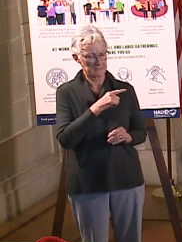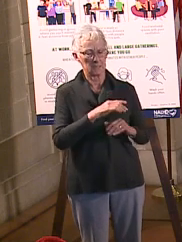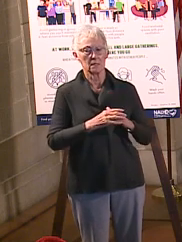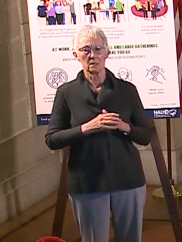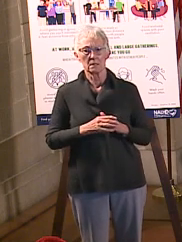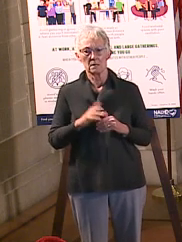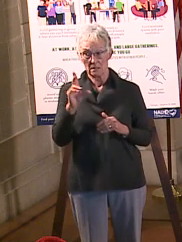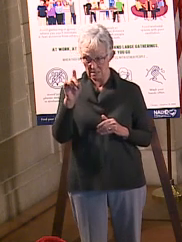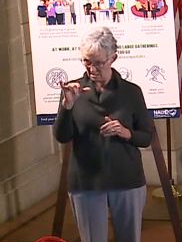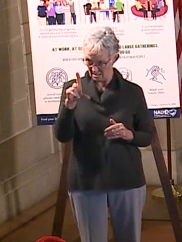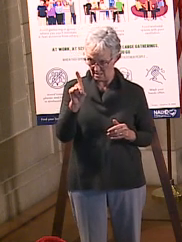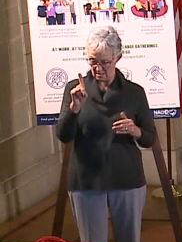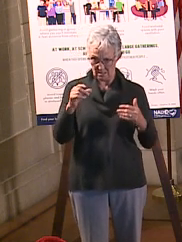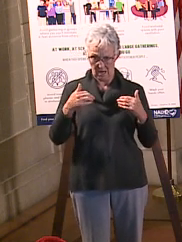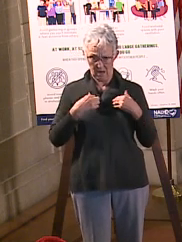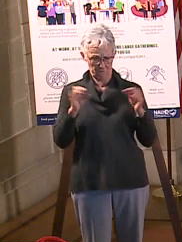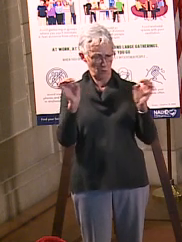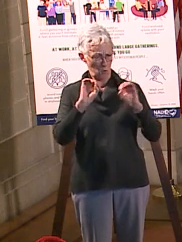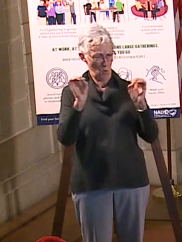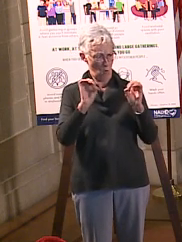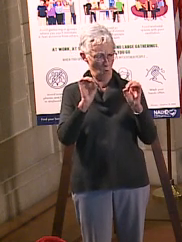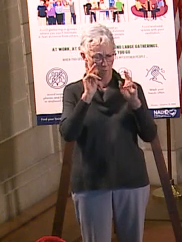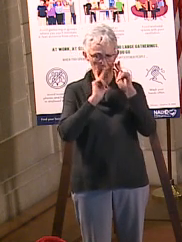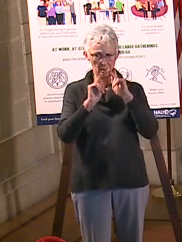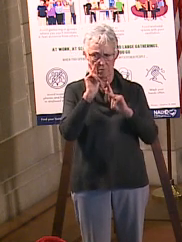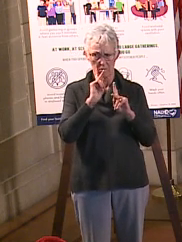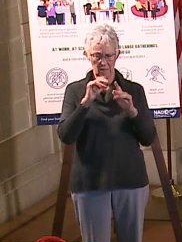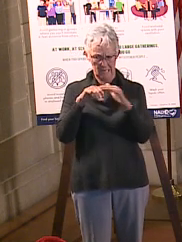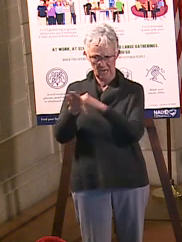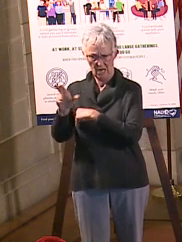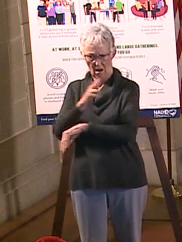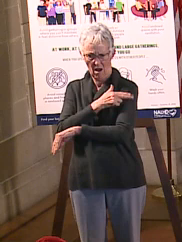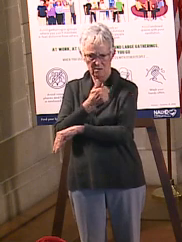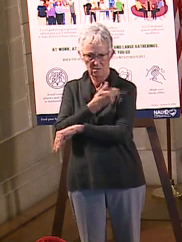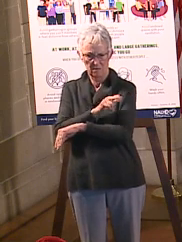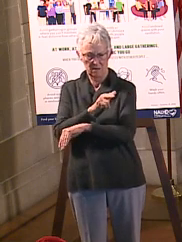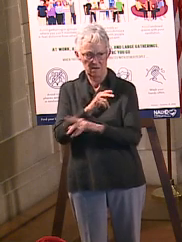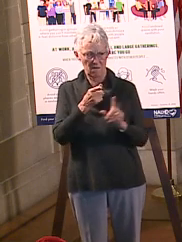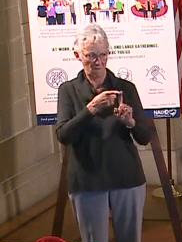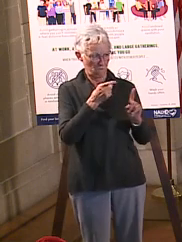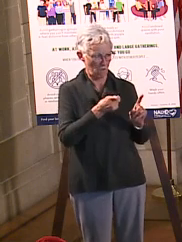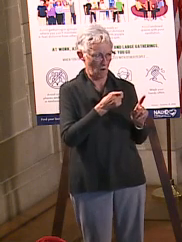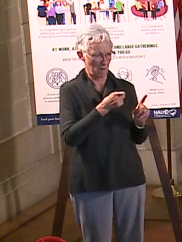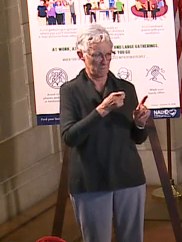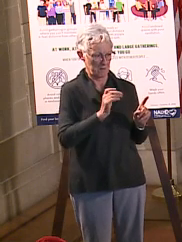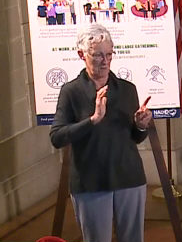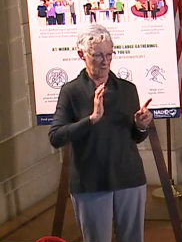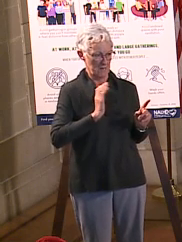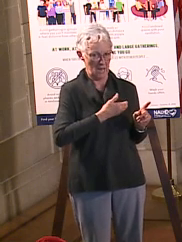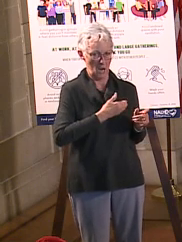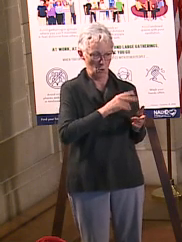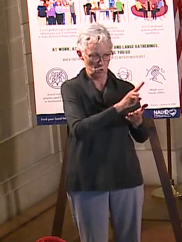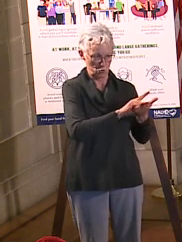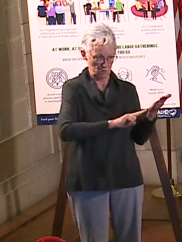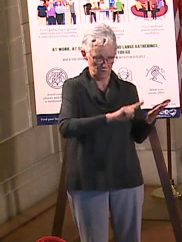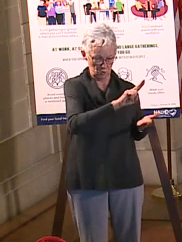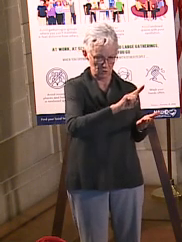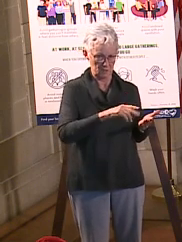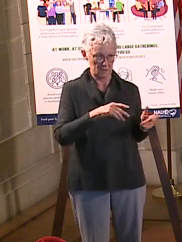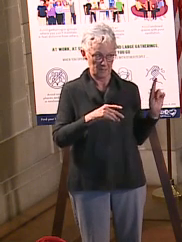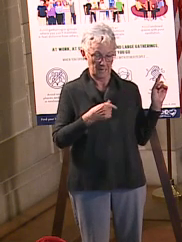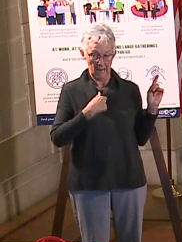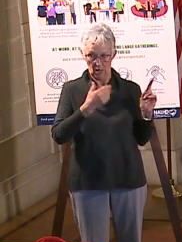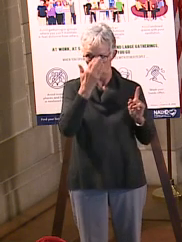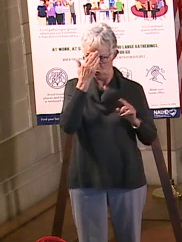question was, were there no hospitalizations of student, faculty, or staff within the university system? To my knowledge, there were 2, and both of them